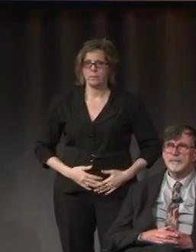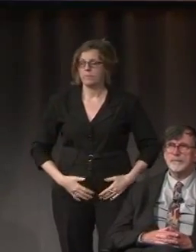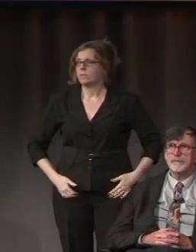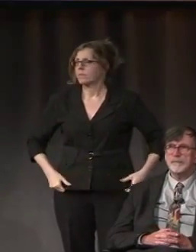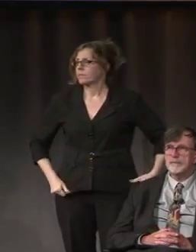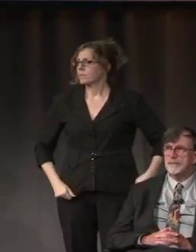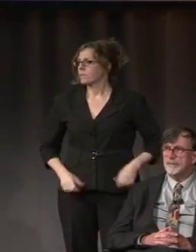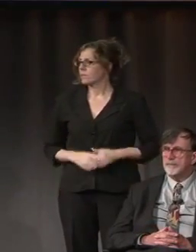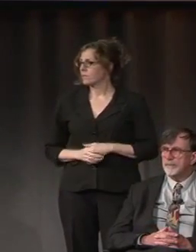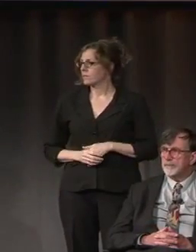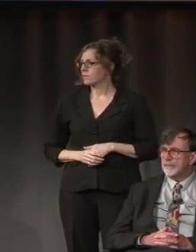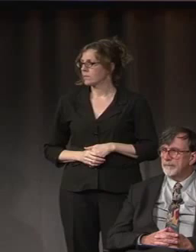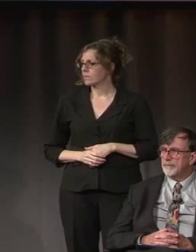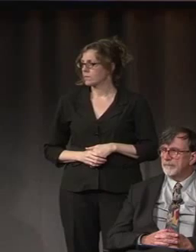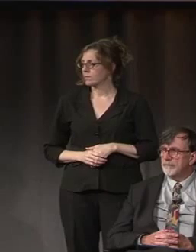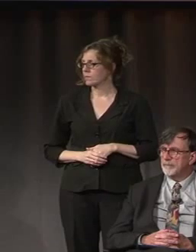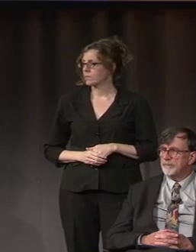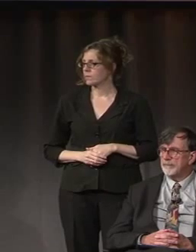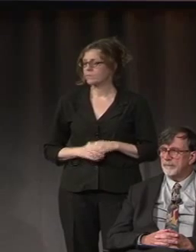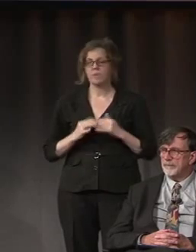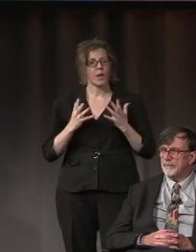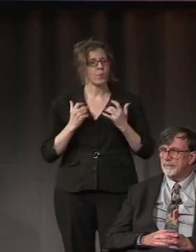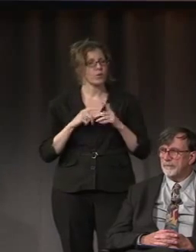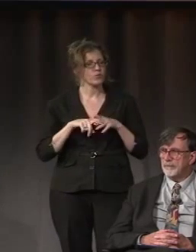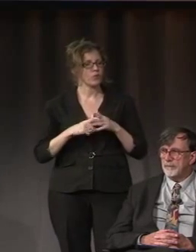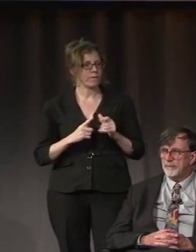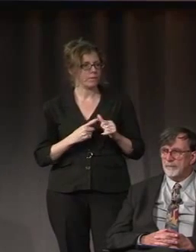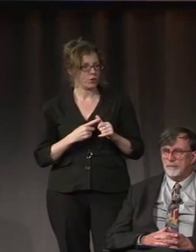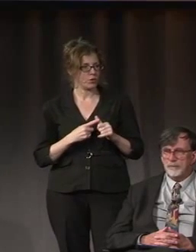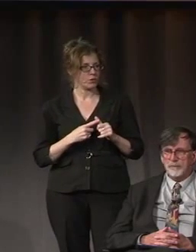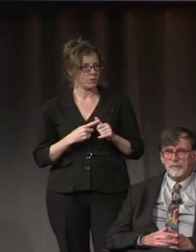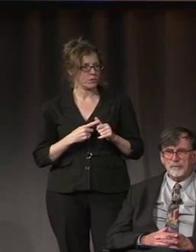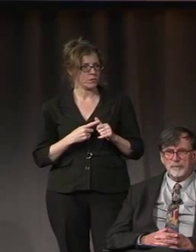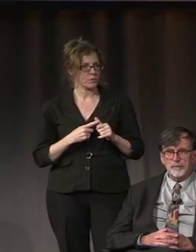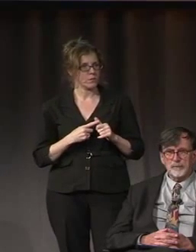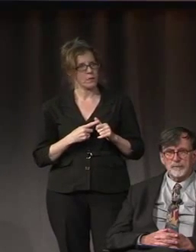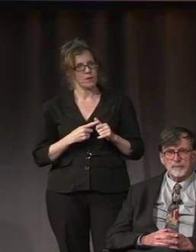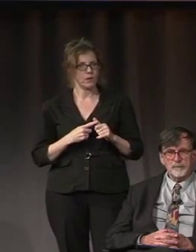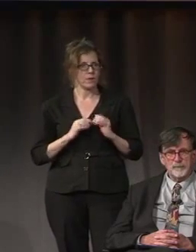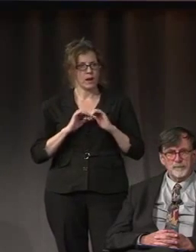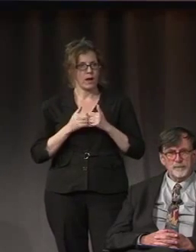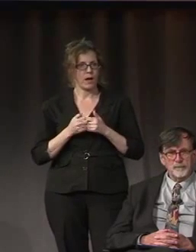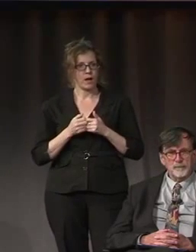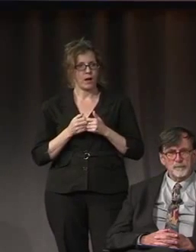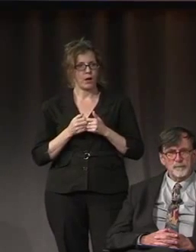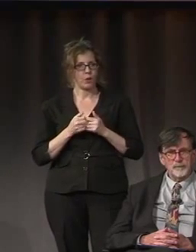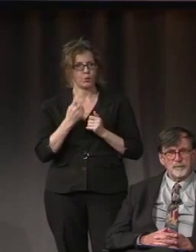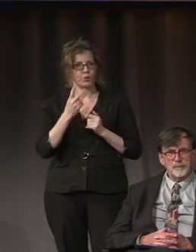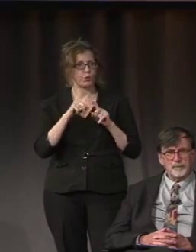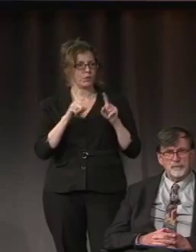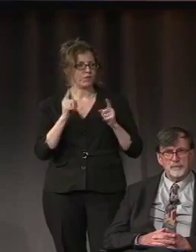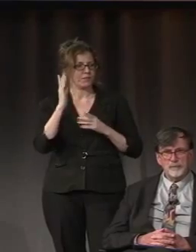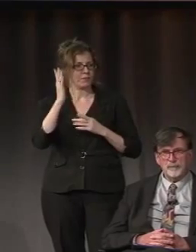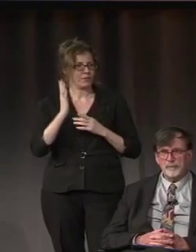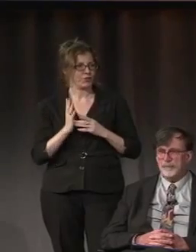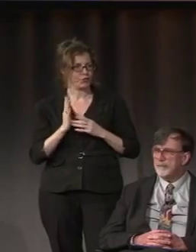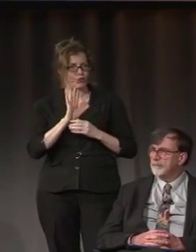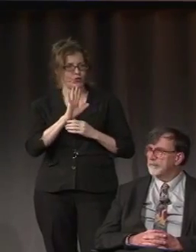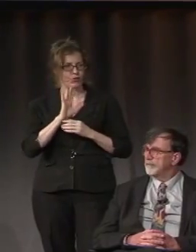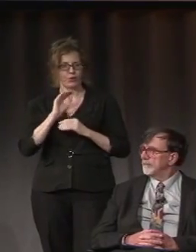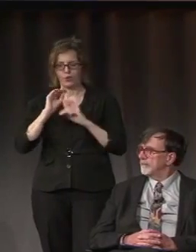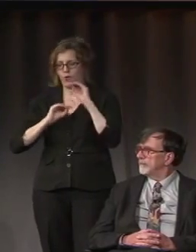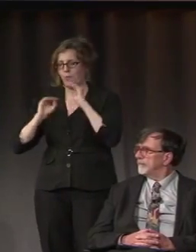I was struck by how different both propositions about what knowledge is were in the two speakers, and I'm wondering if you